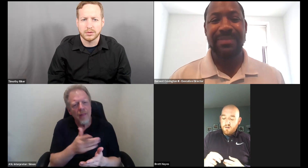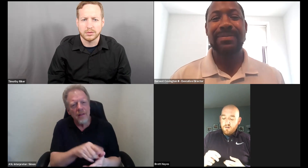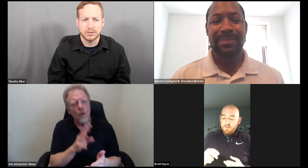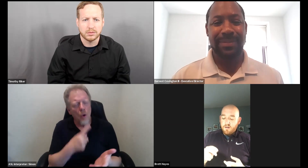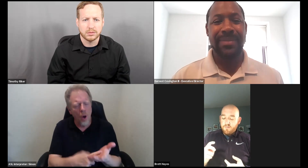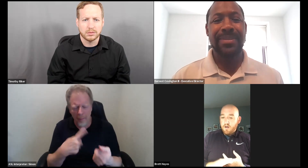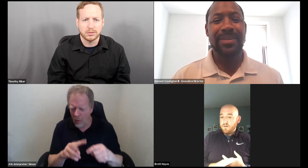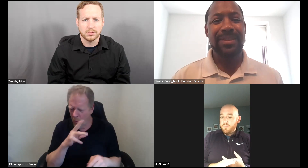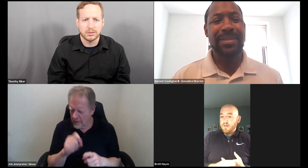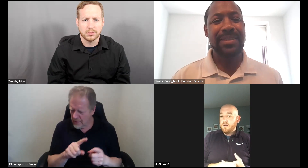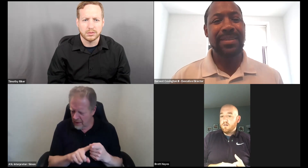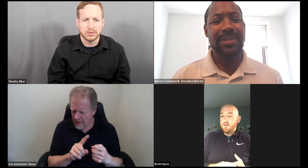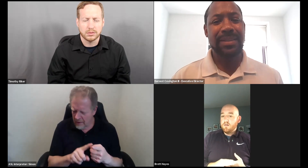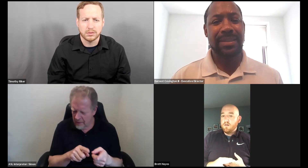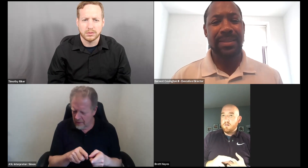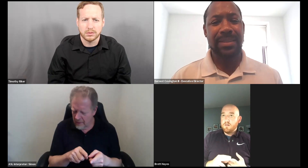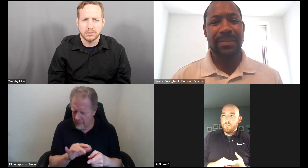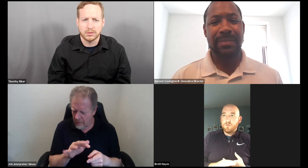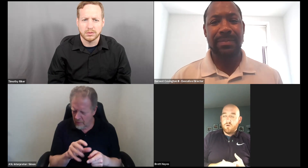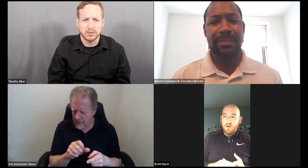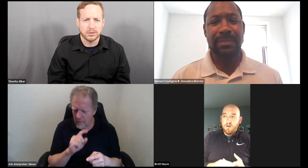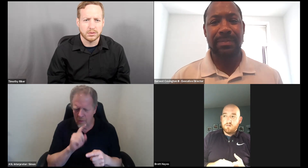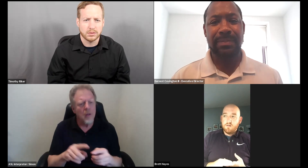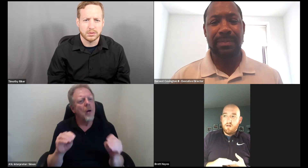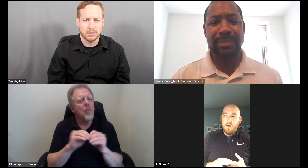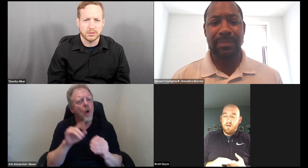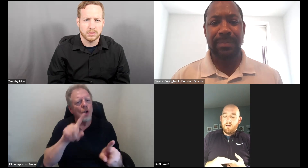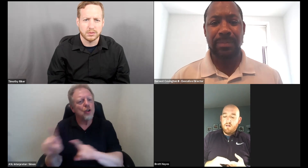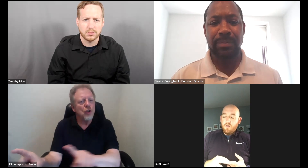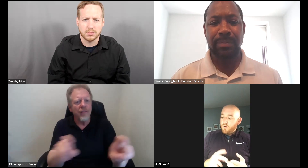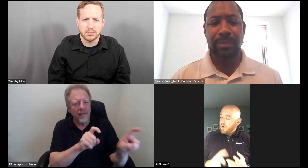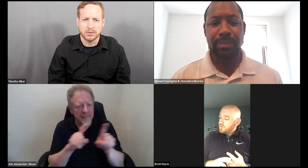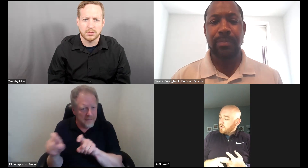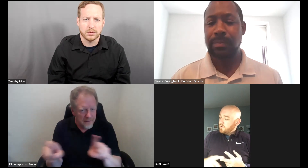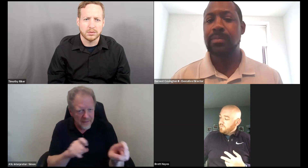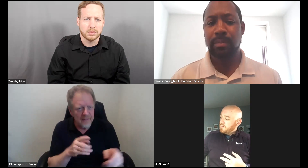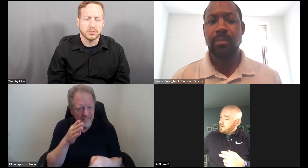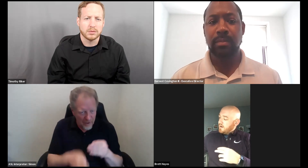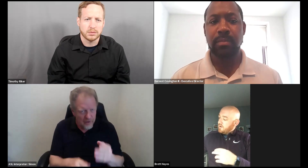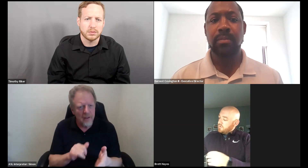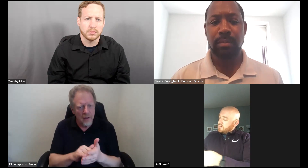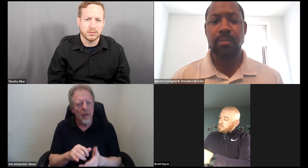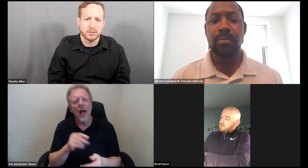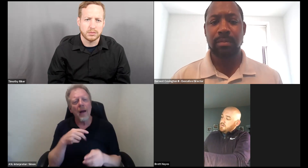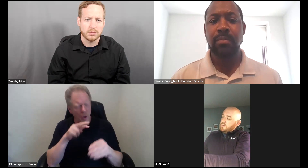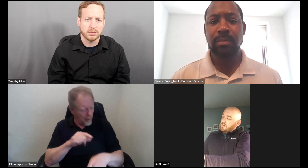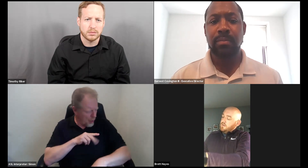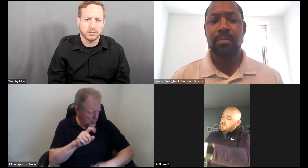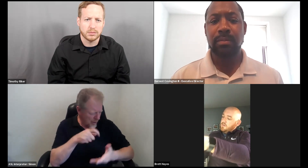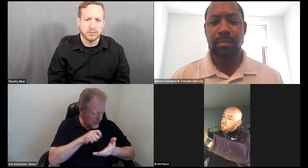was they've had completed several surveys, and We also, if I look at my notes,